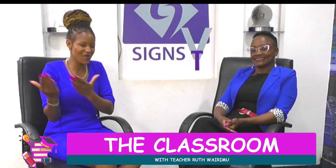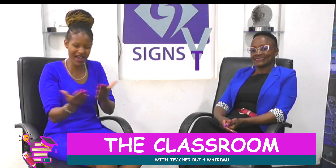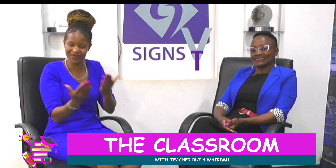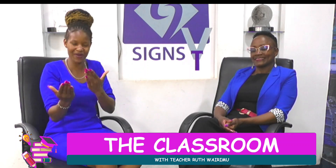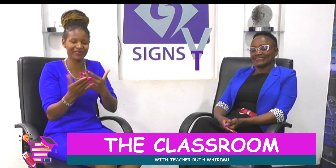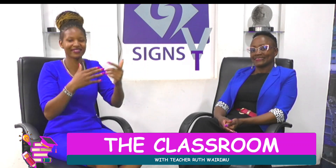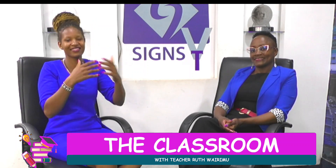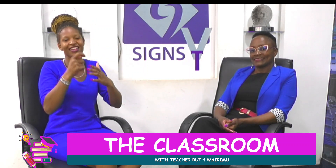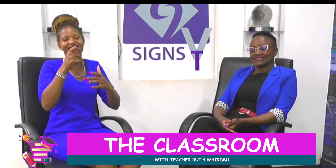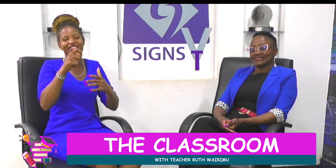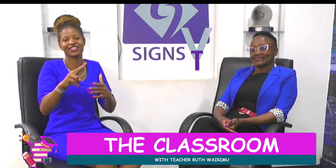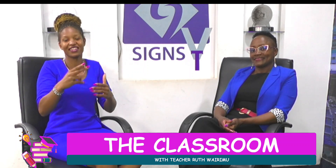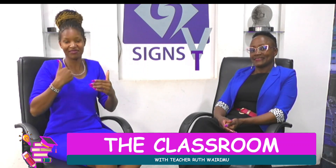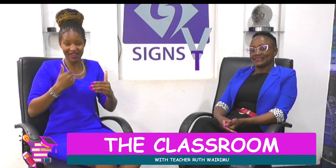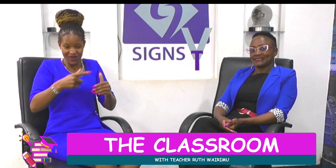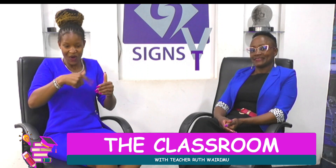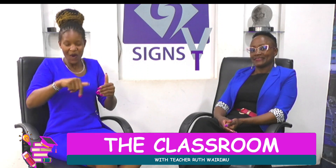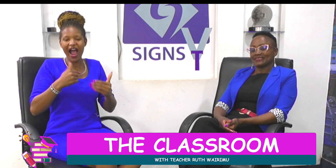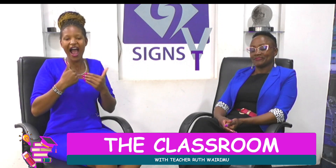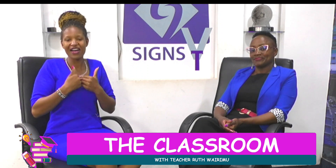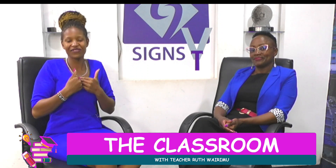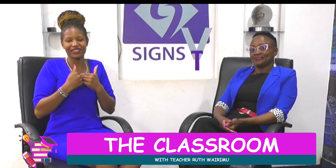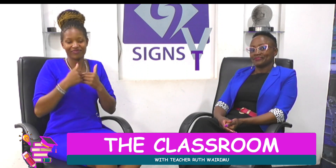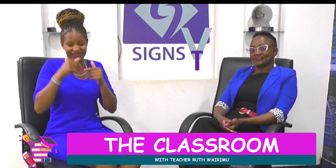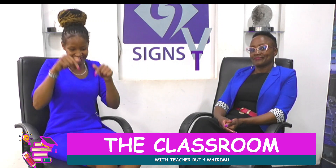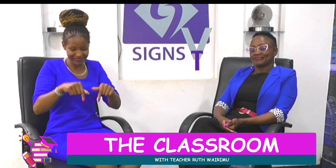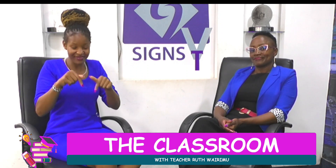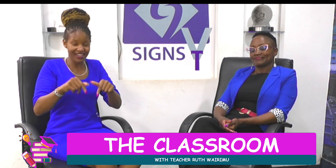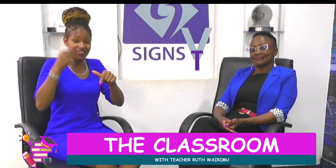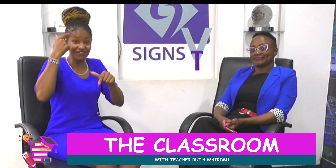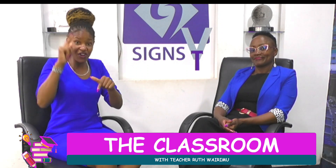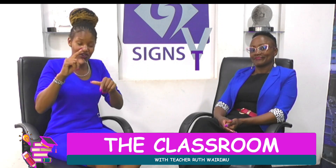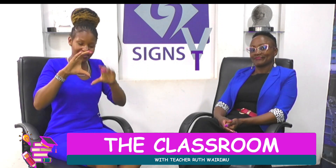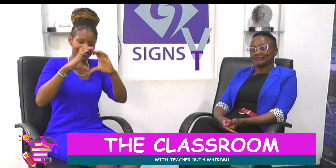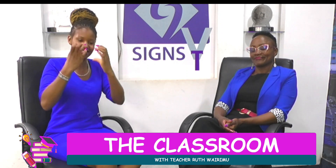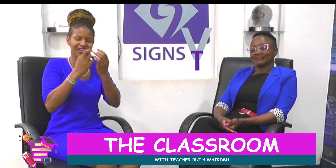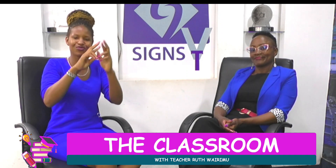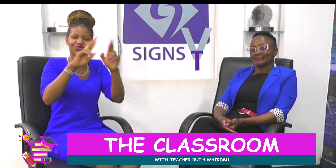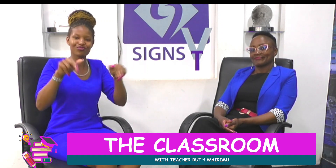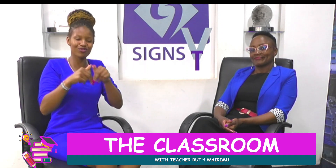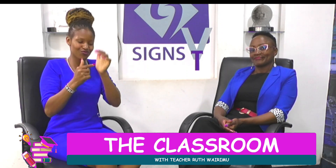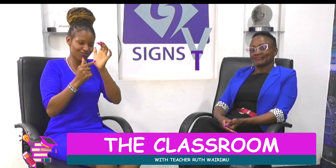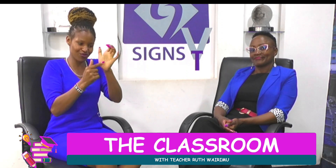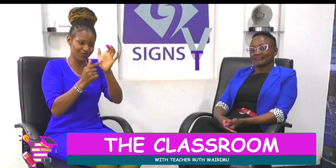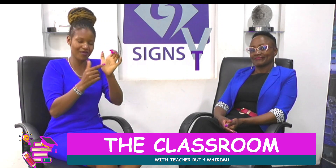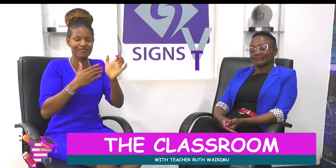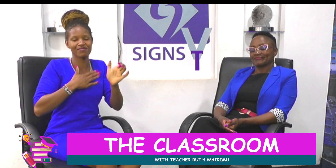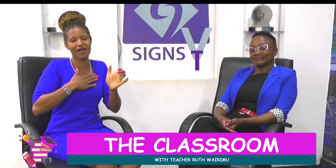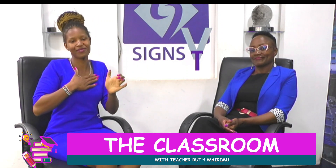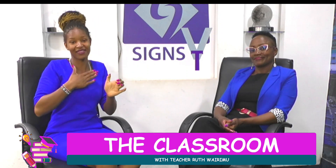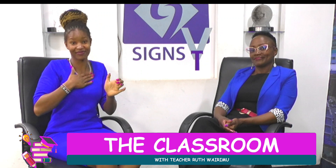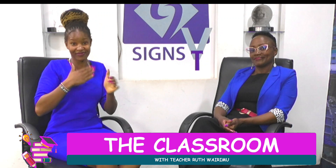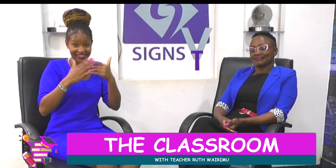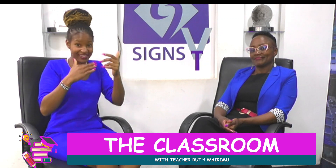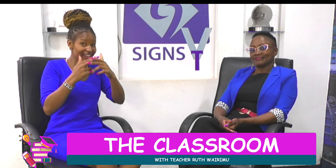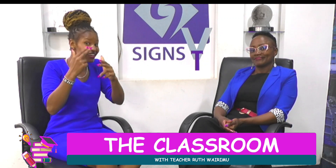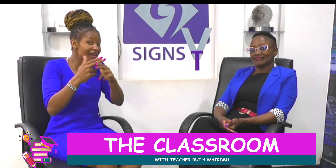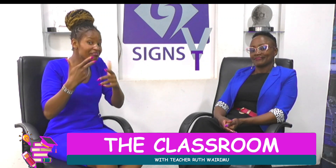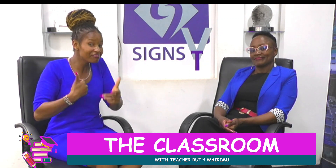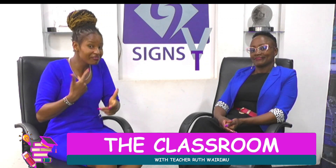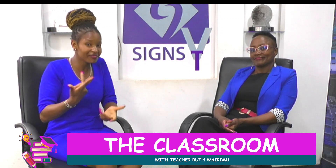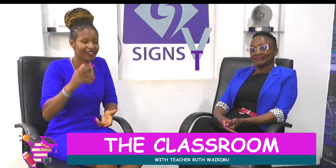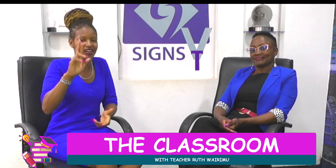Hello viewers, welcome to Science TV for our show, The Classroom Show. With